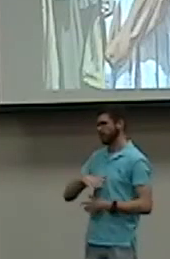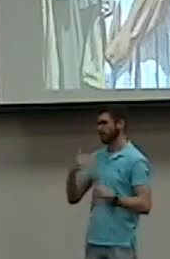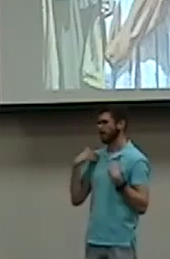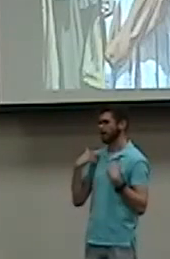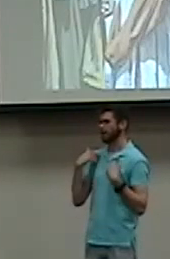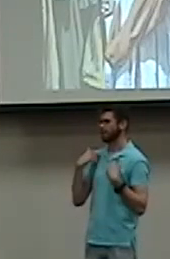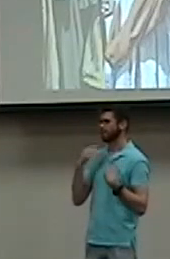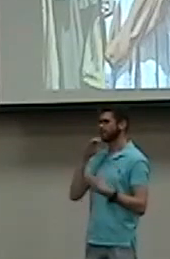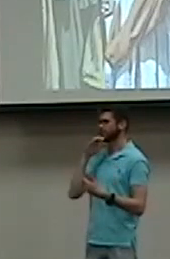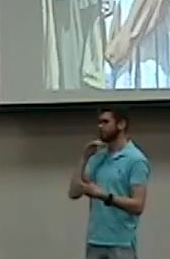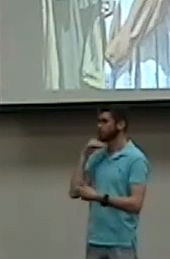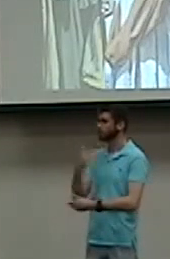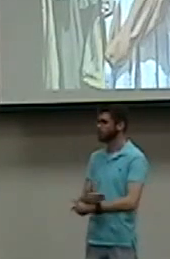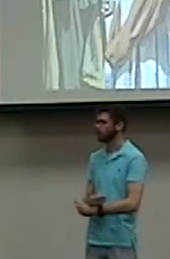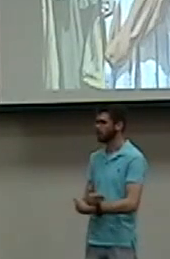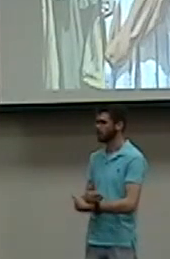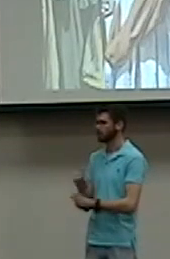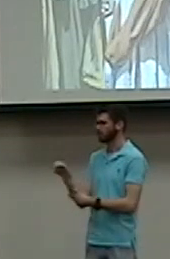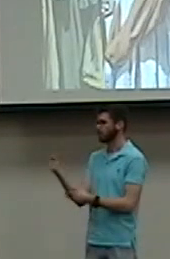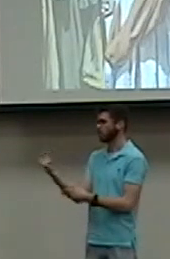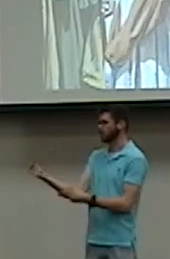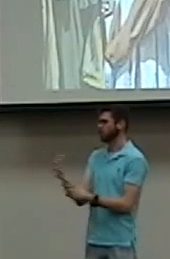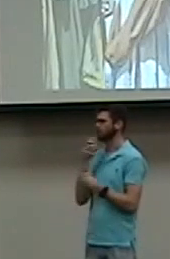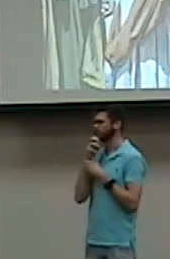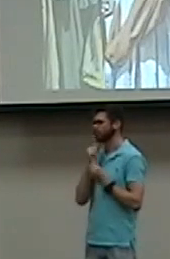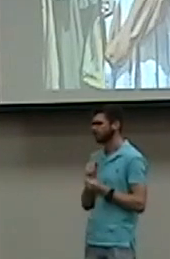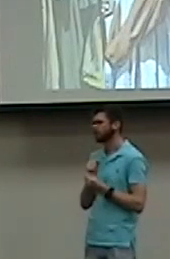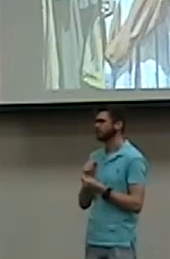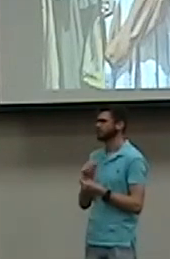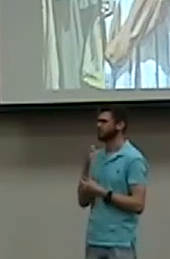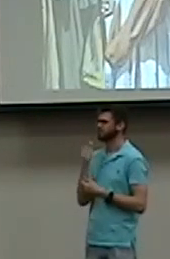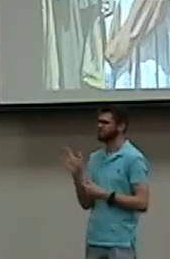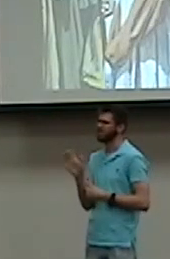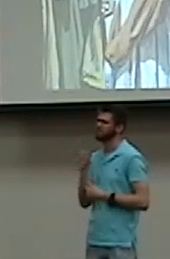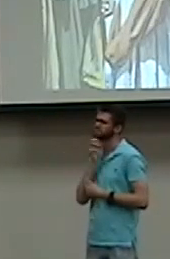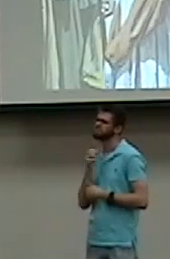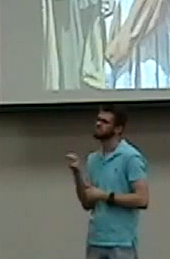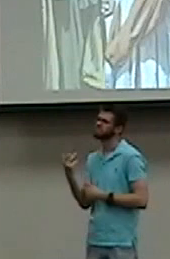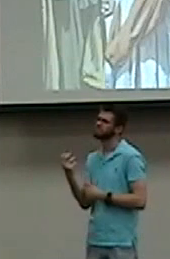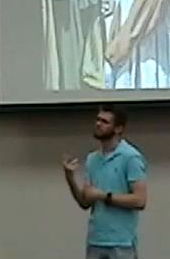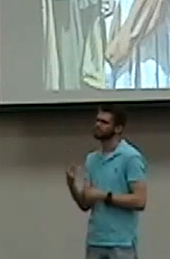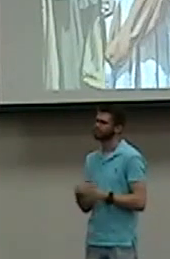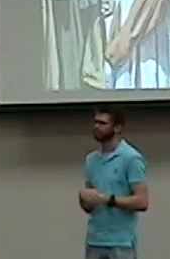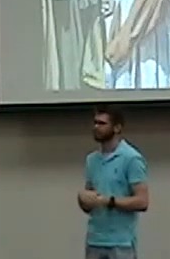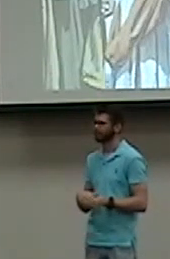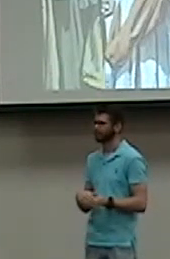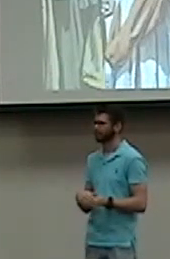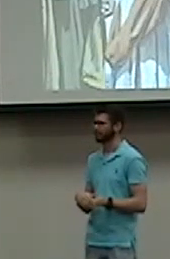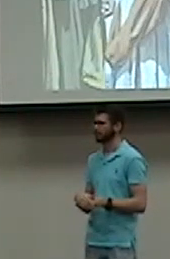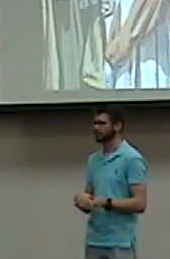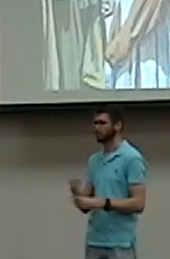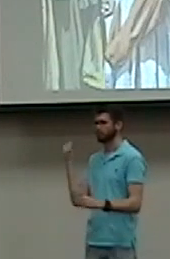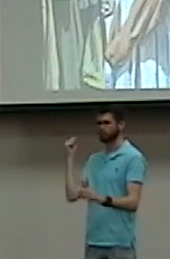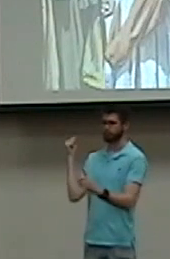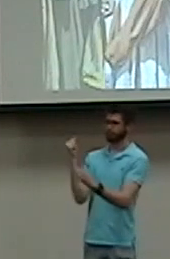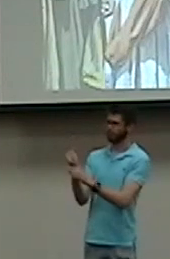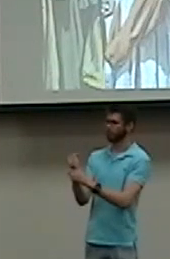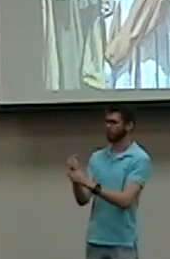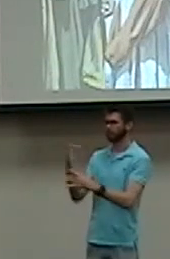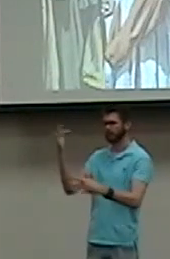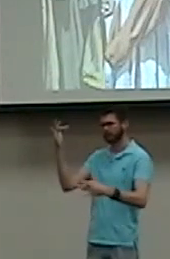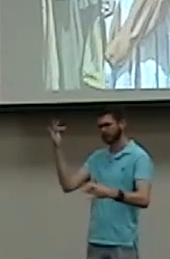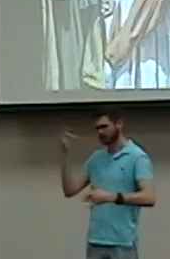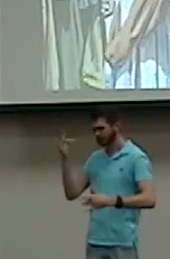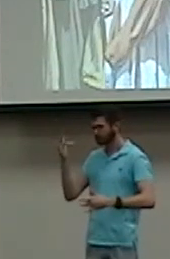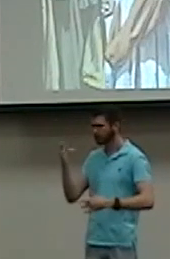an only daughter. She's around the age of 12, and all of a sudden, she comes down with a sickness. They call